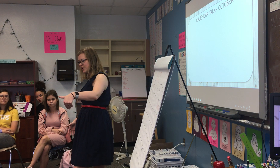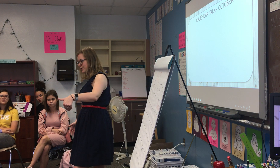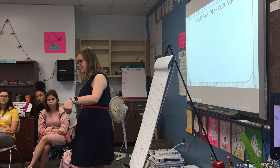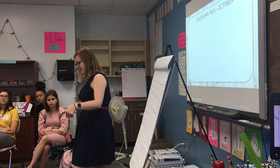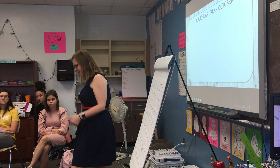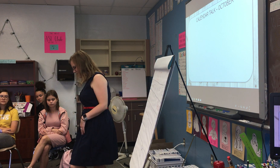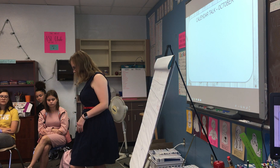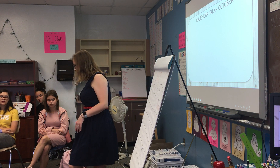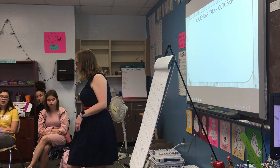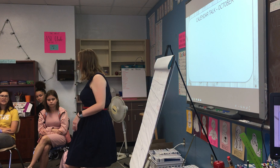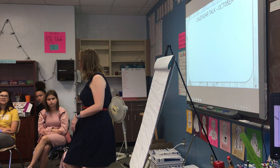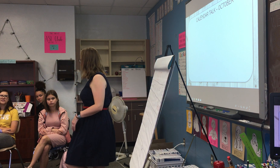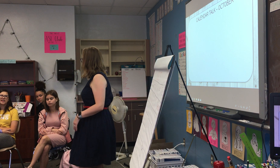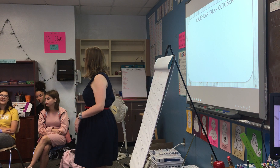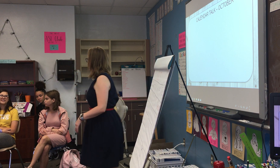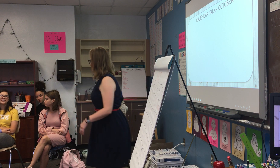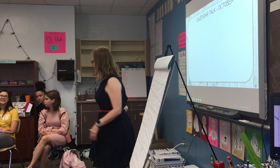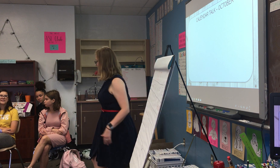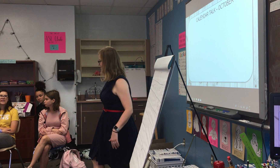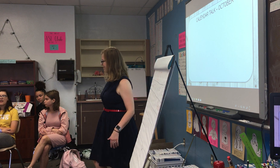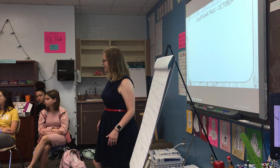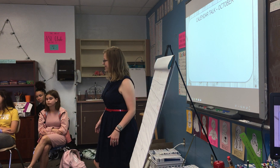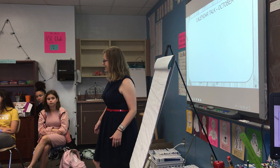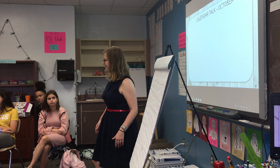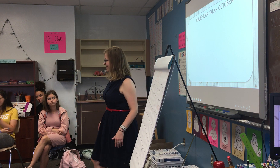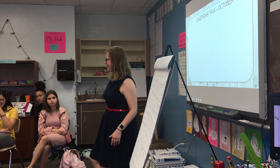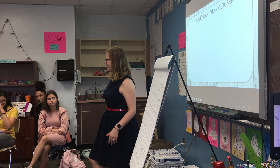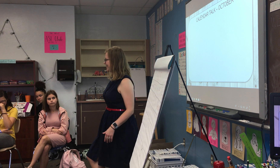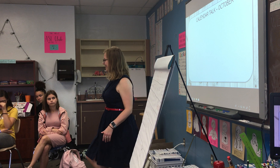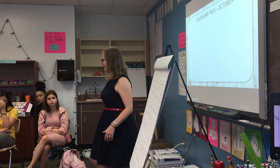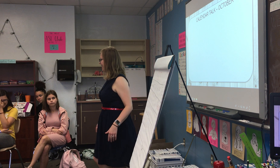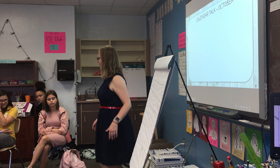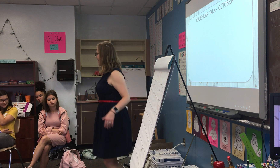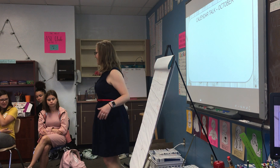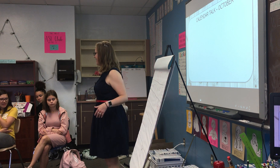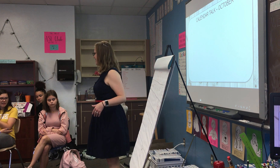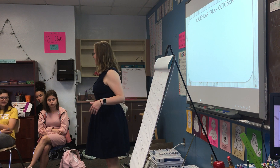toes thing. I can stand like that. Yeah, I'm staying on the floor. I'm staying on the floor.